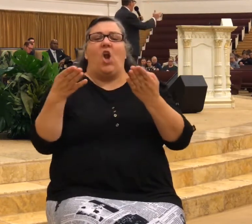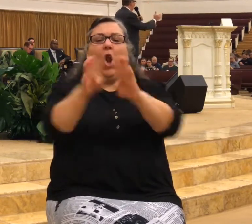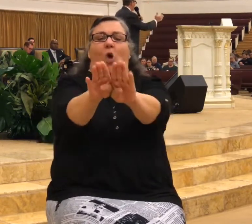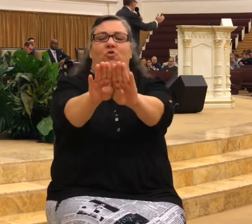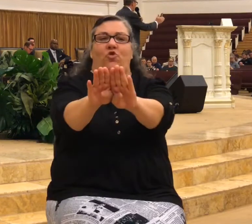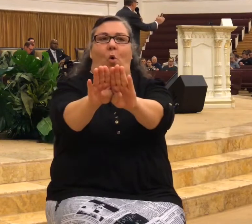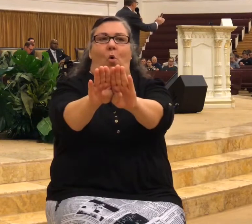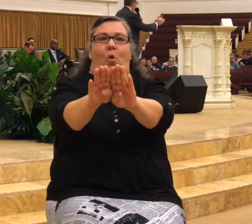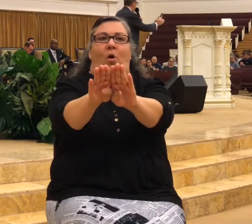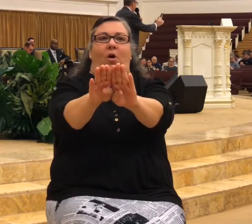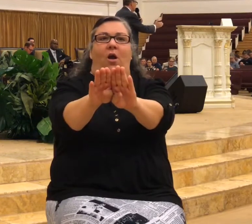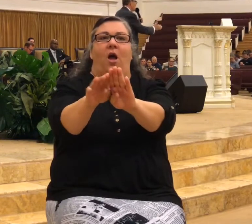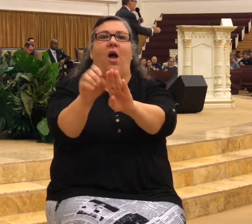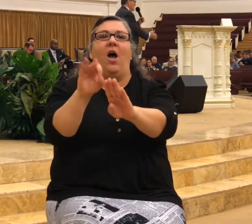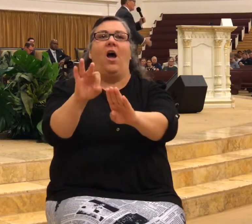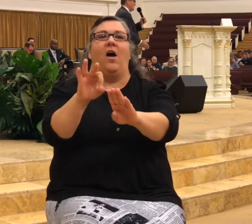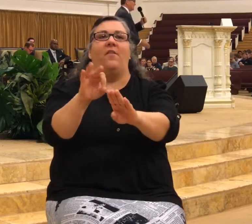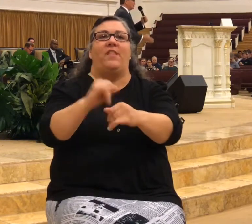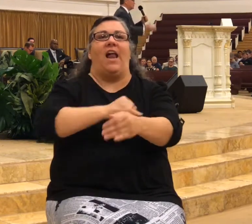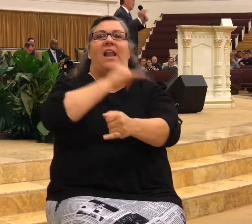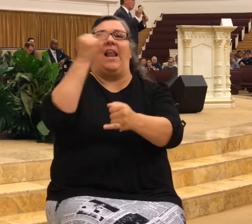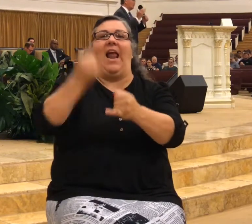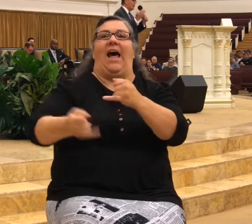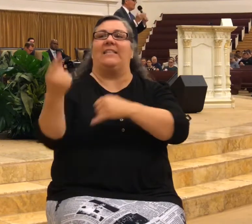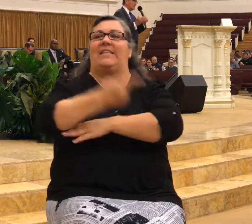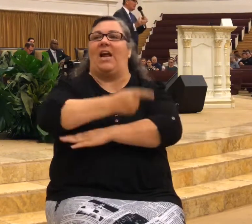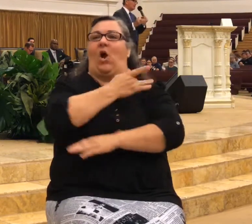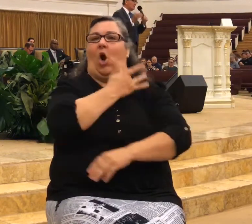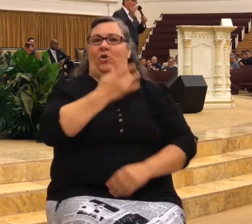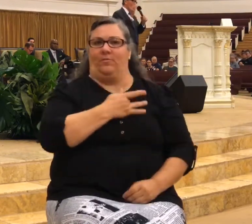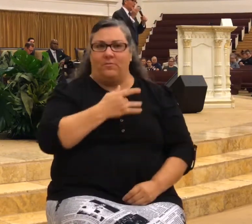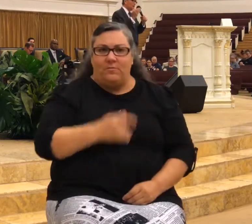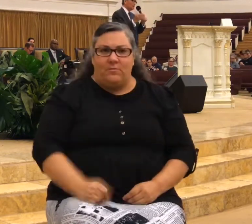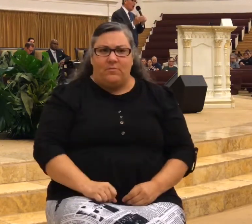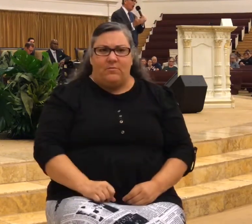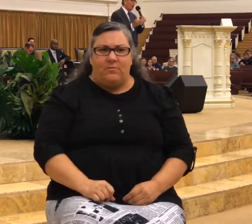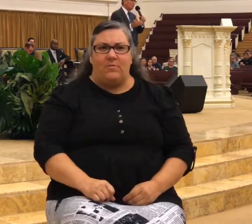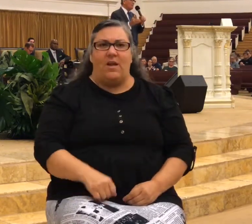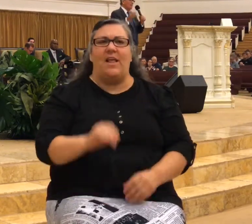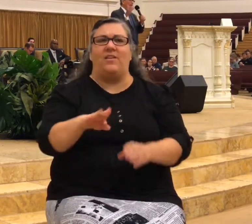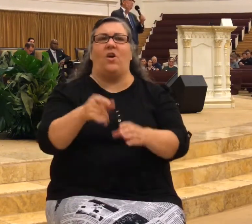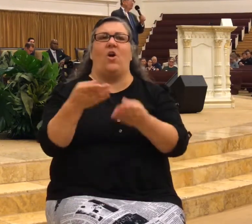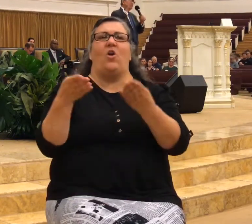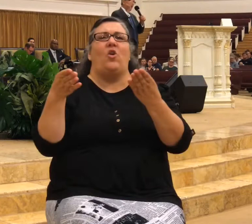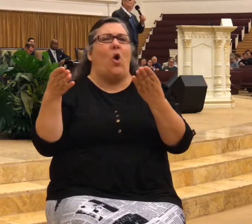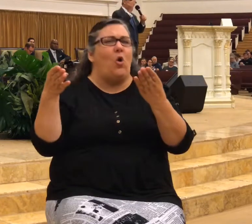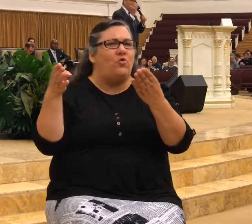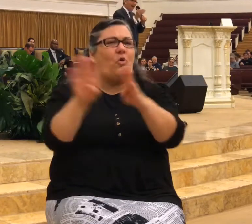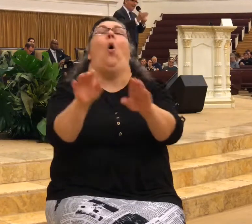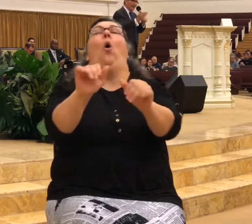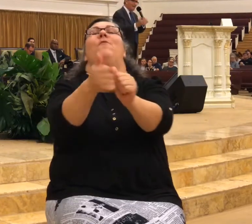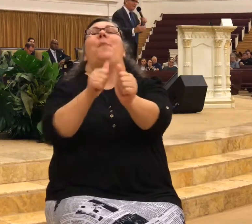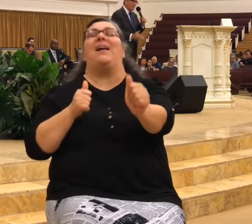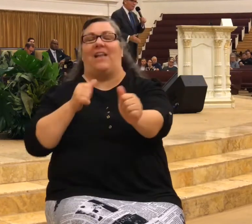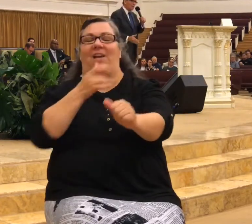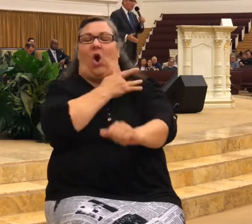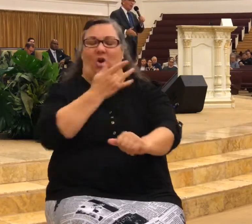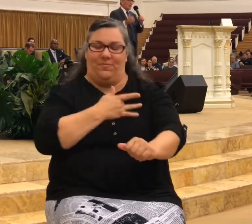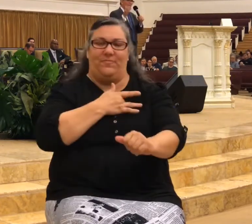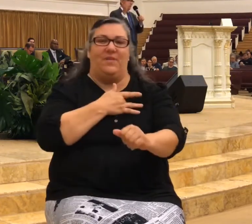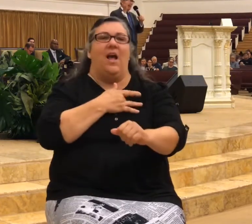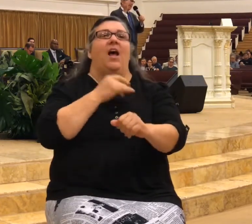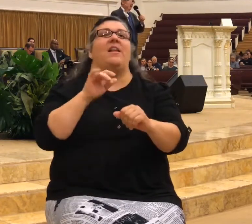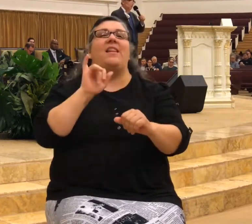of a backslid heart. This door represents the closed door of a self-made